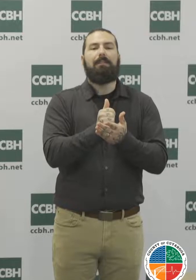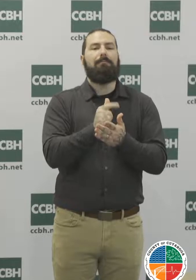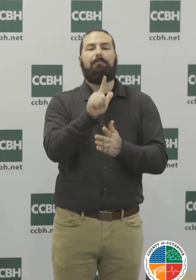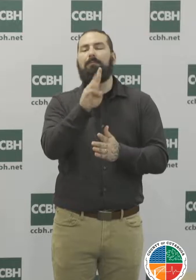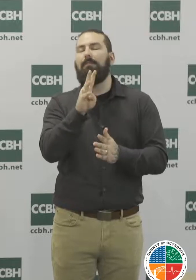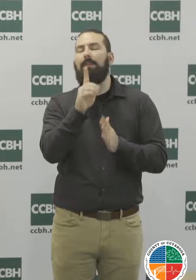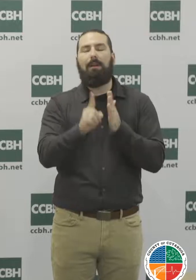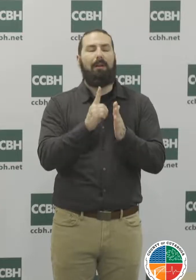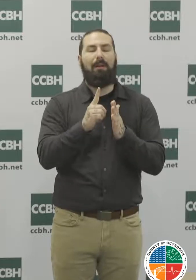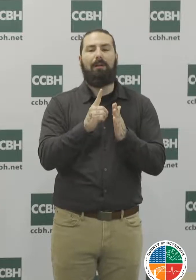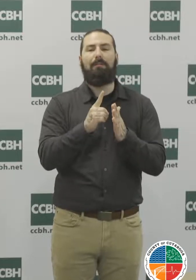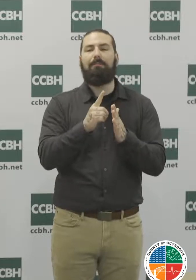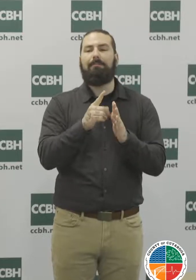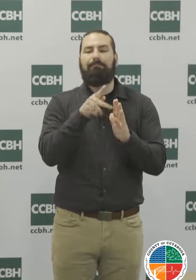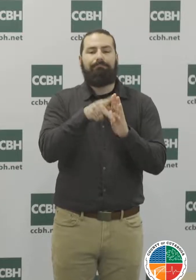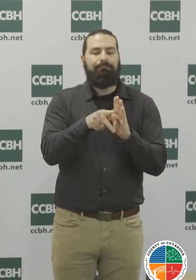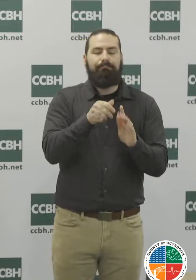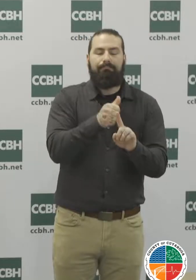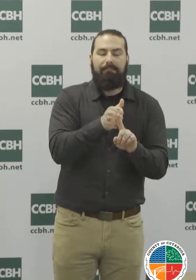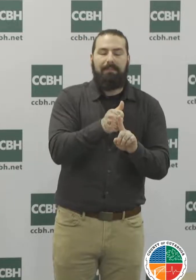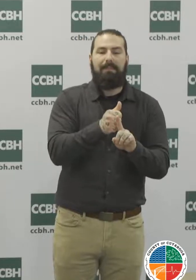hotline at